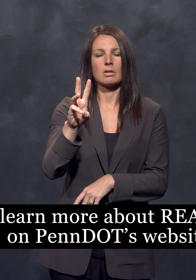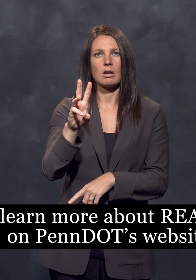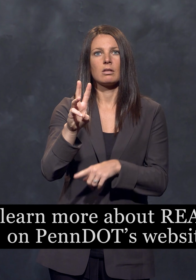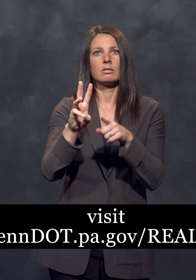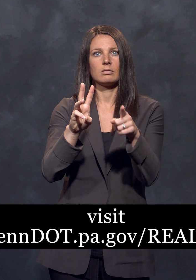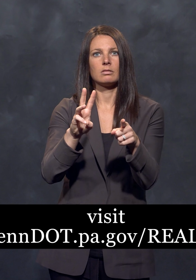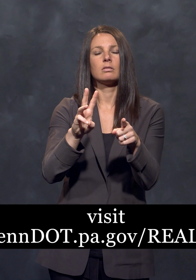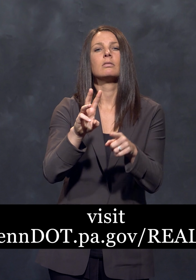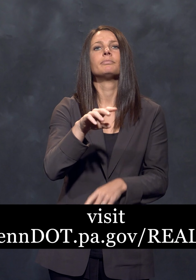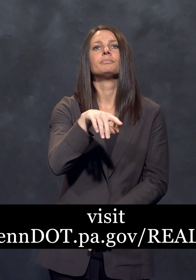visit